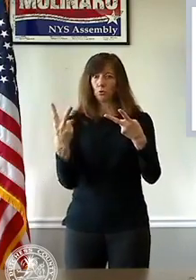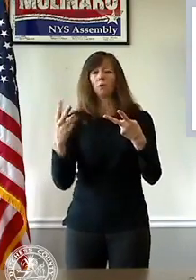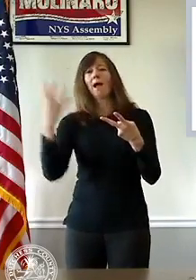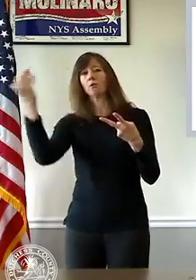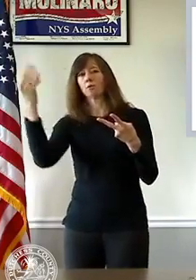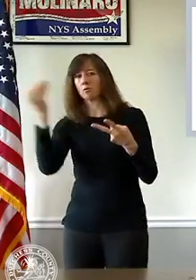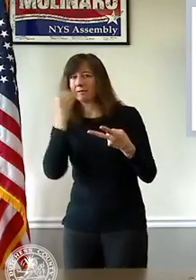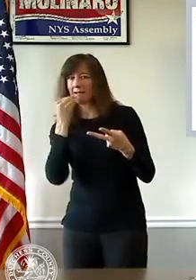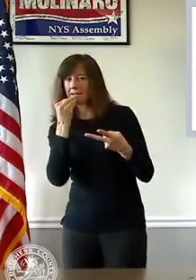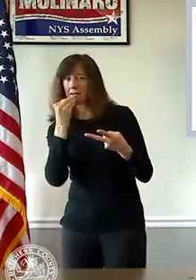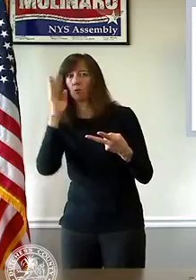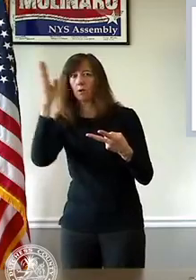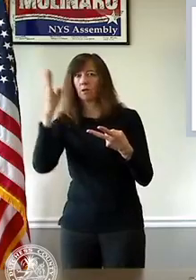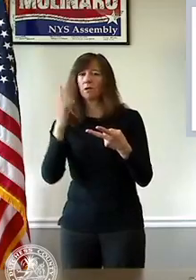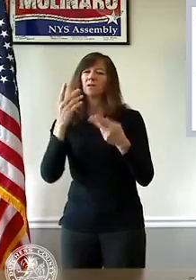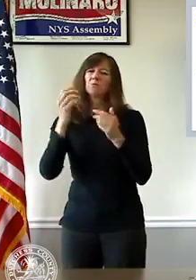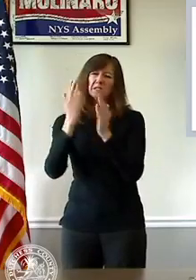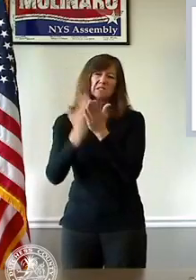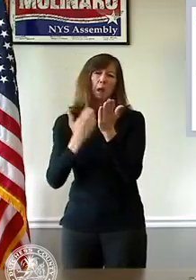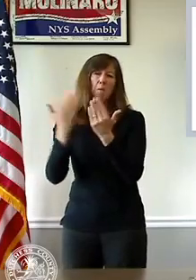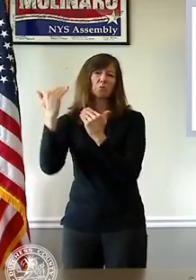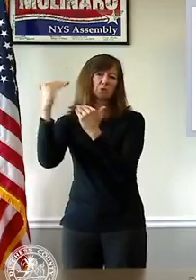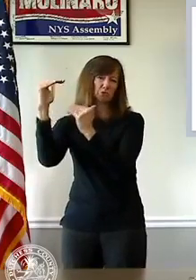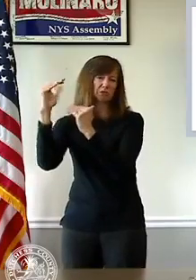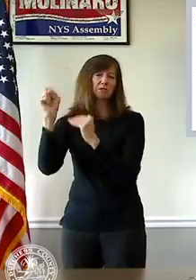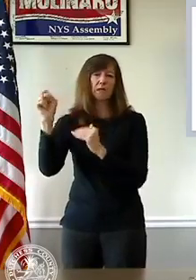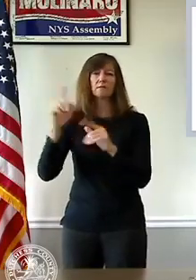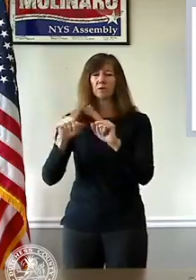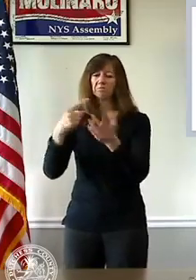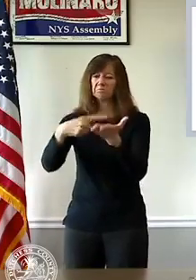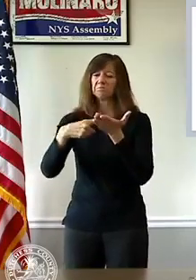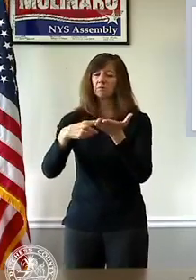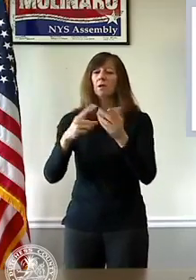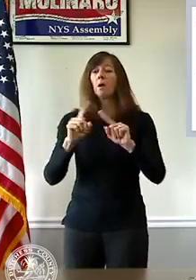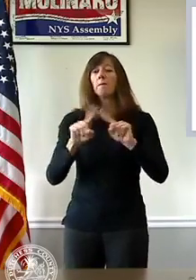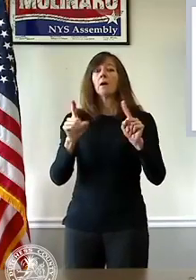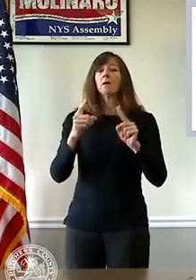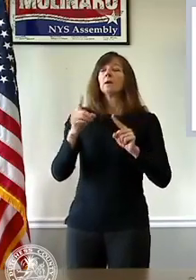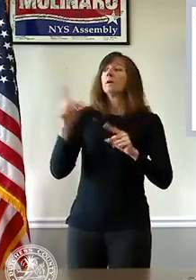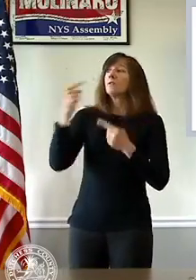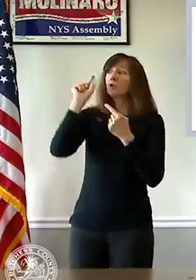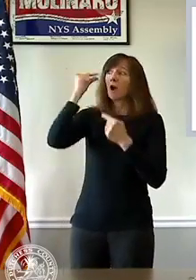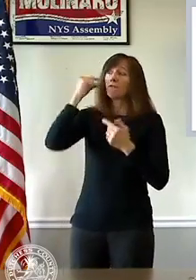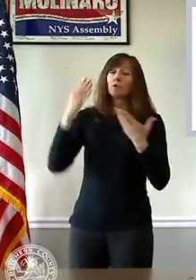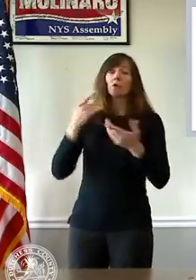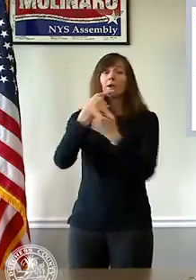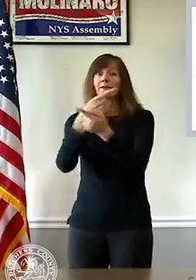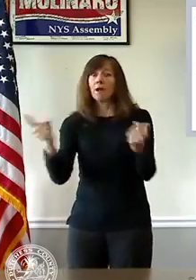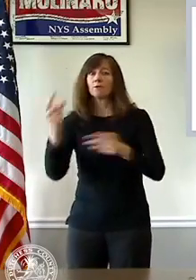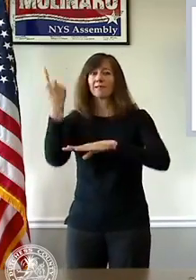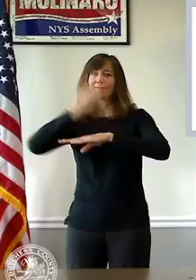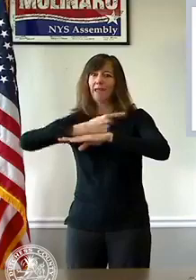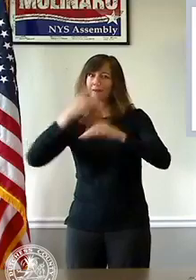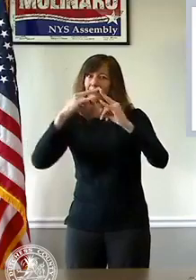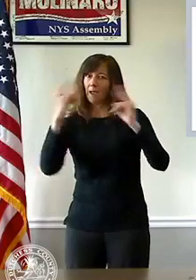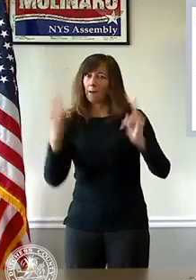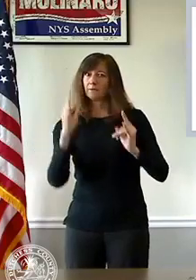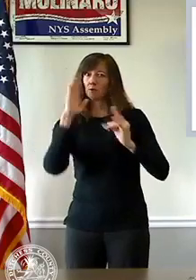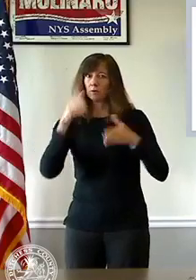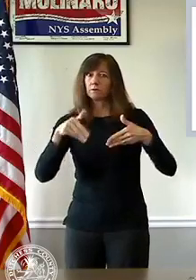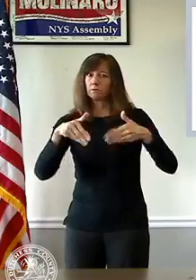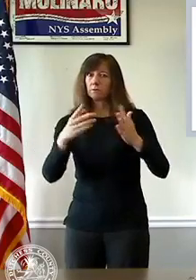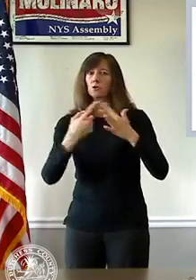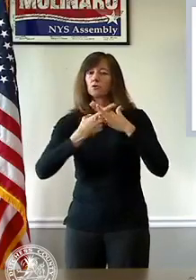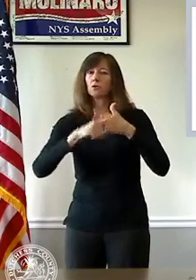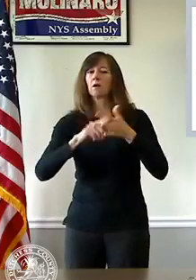that. And the governor announced 2 days ago that day camps will be permitted by the state of New York beginning June